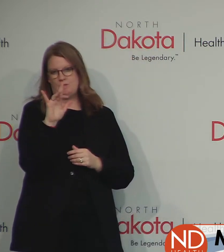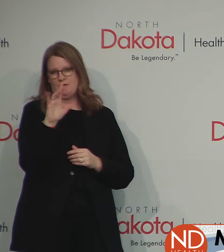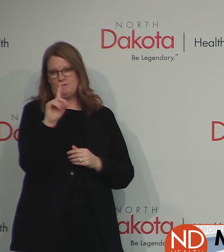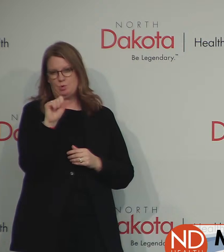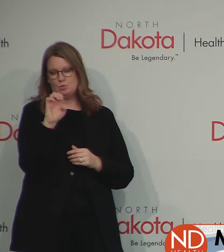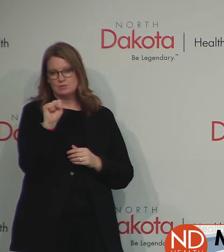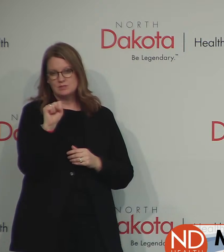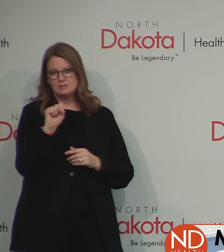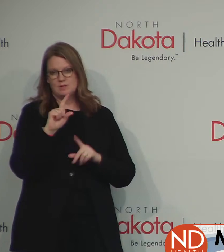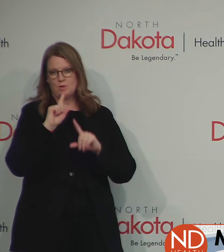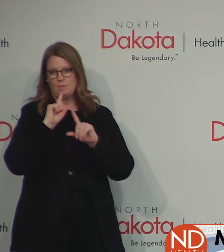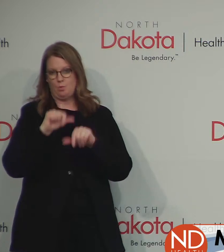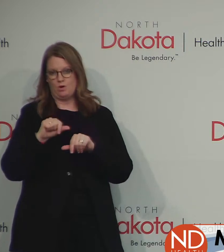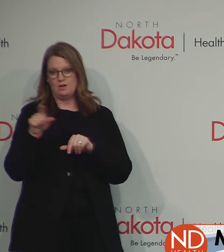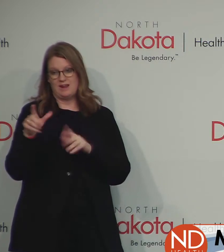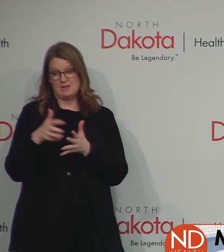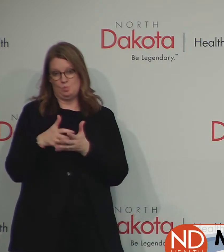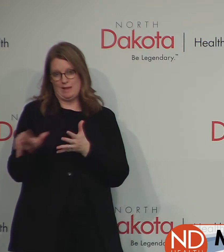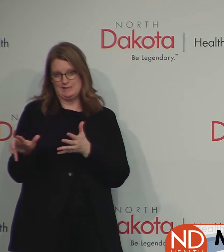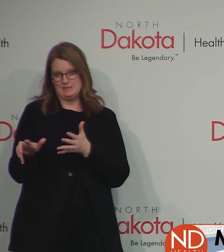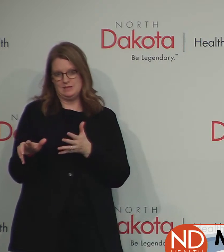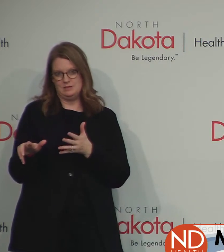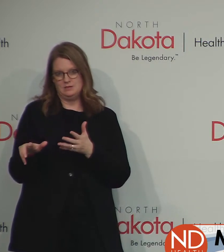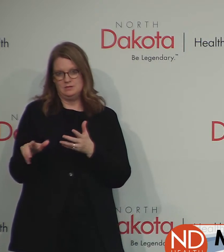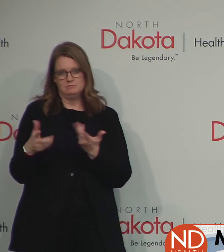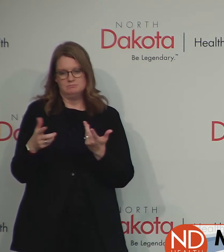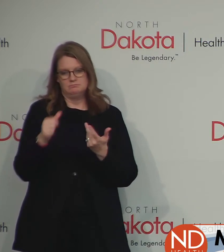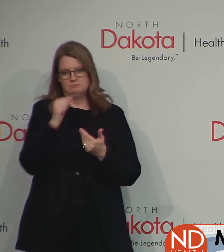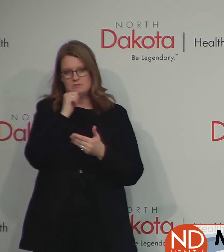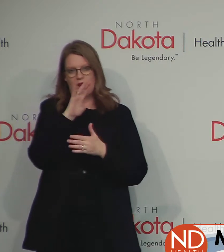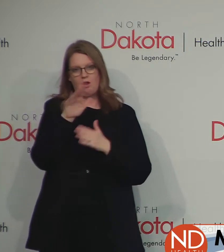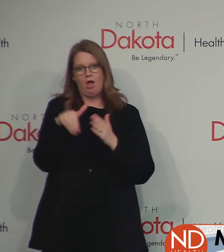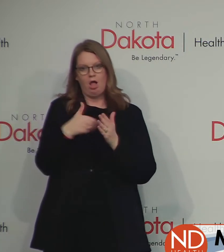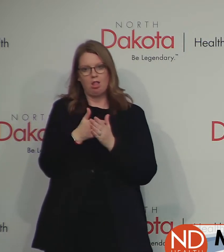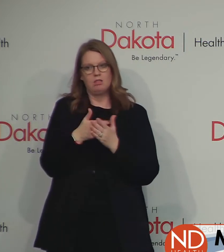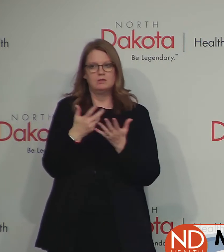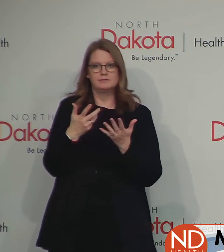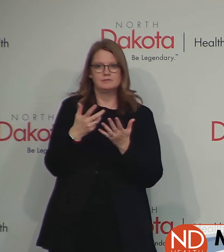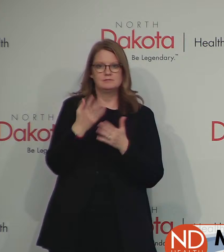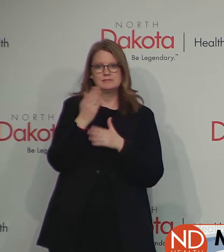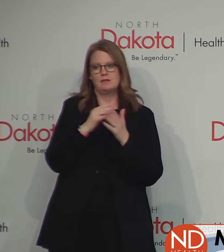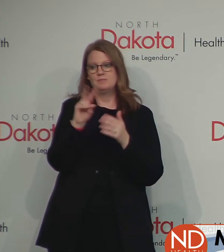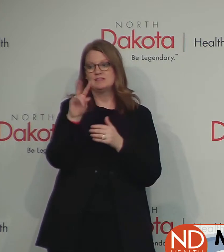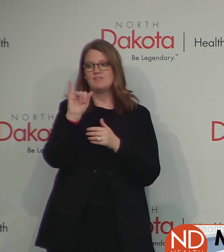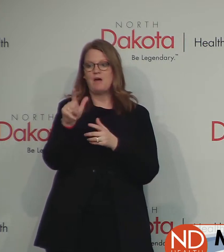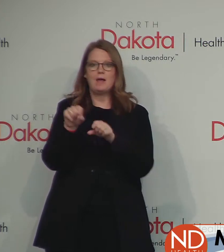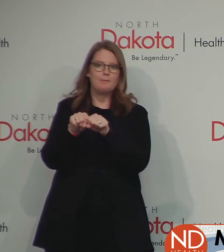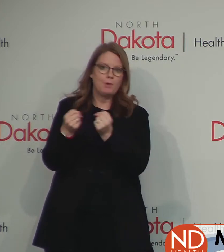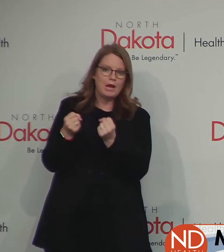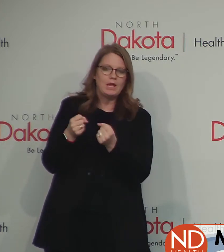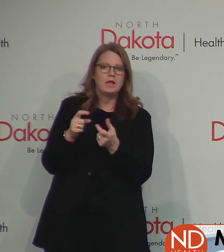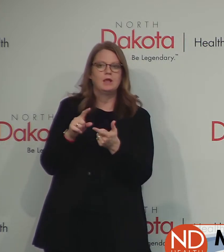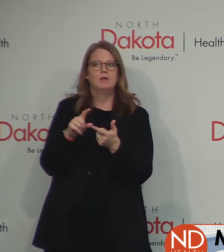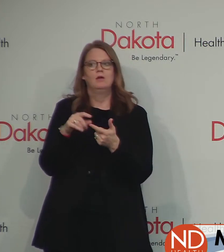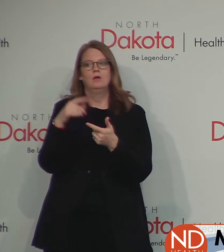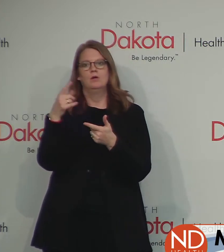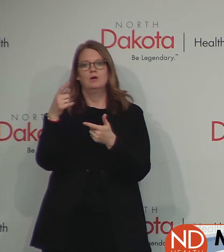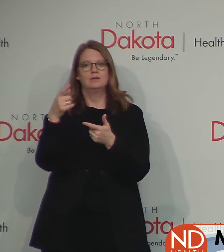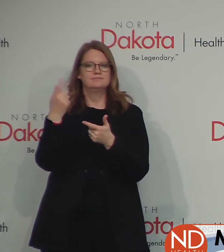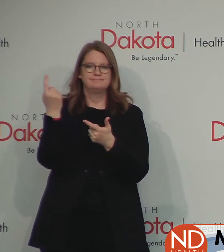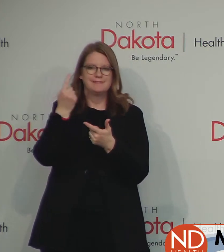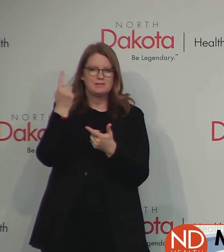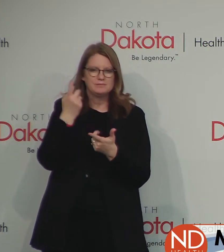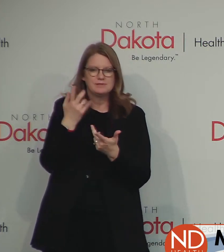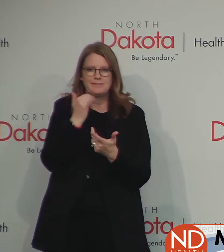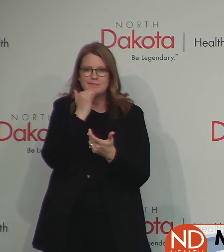doses that were reported as wasted. Not all of those are expiration. Some of it is a vial breaking or a needle stick or something like that. And